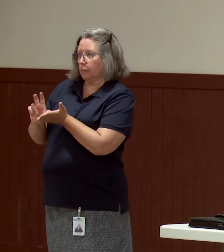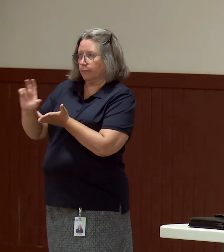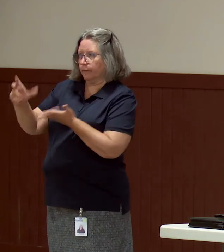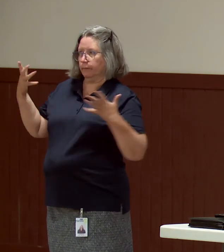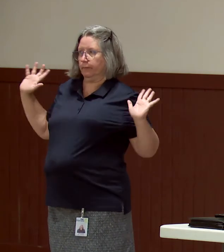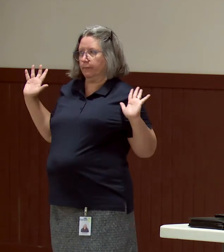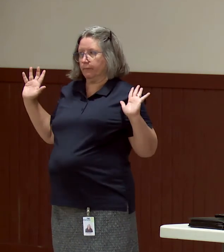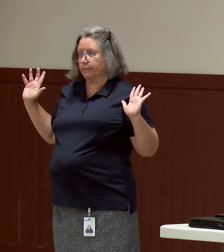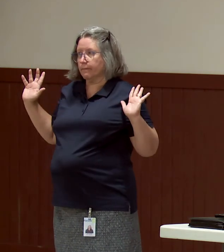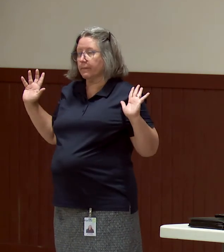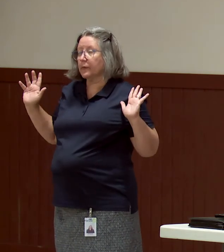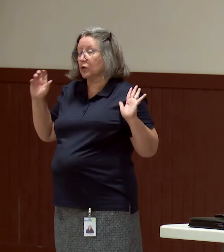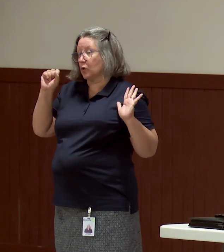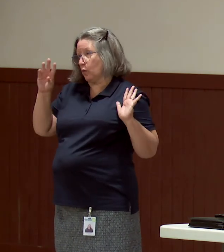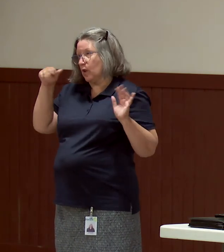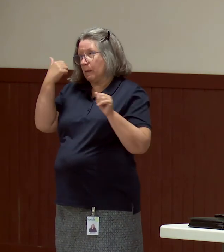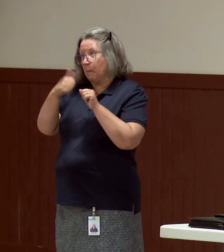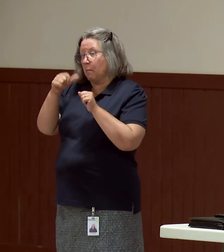there.